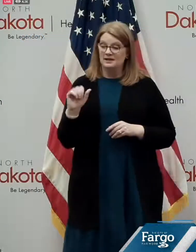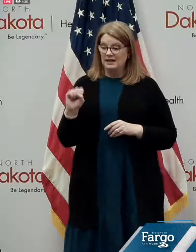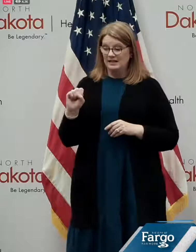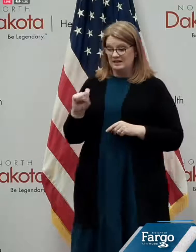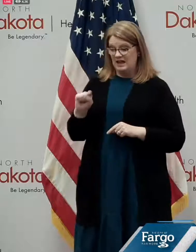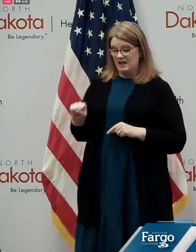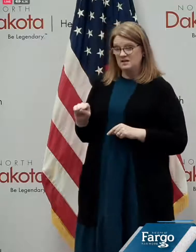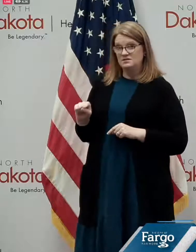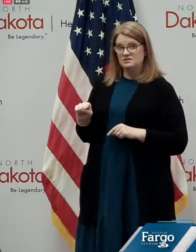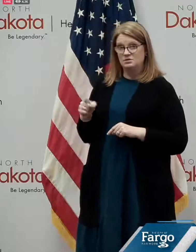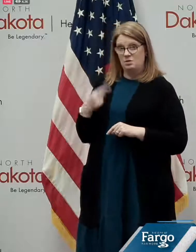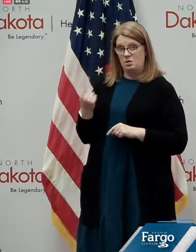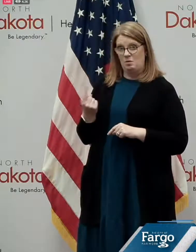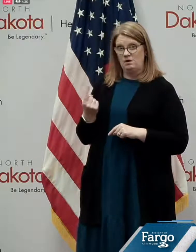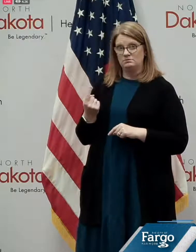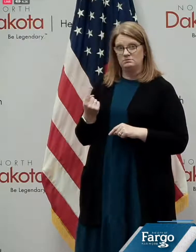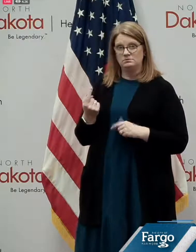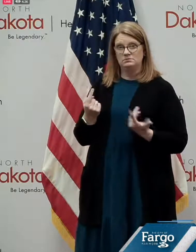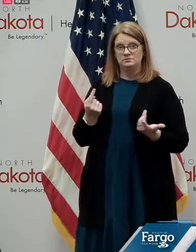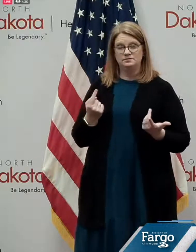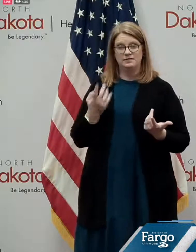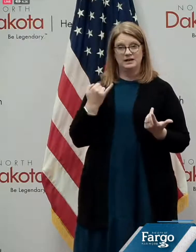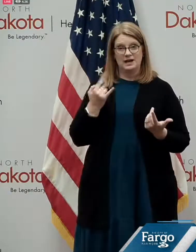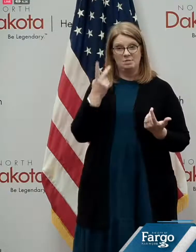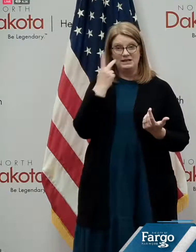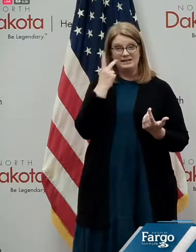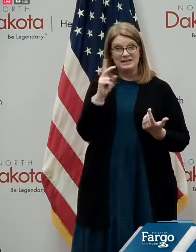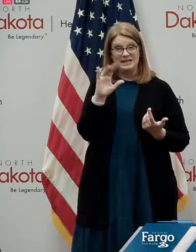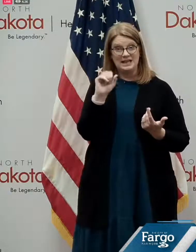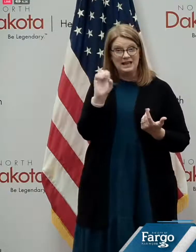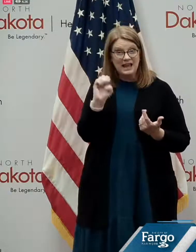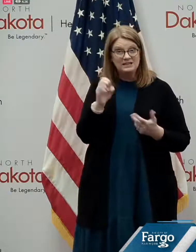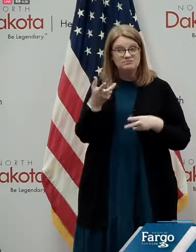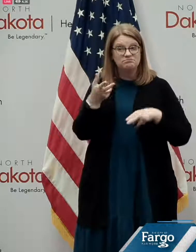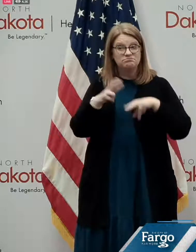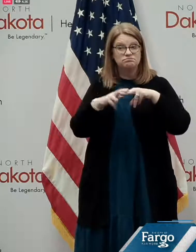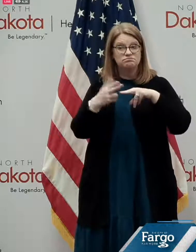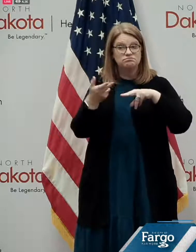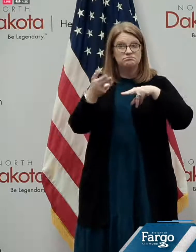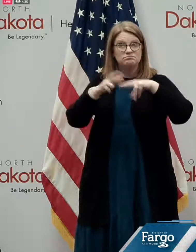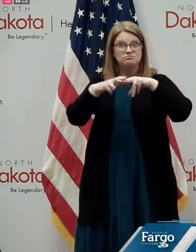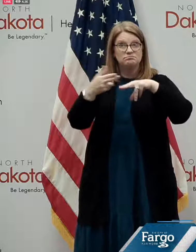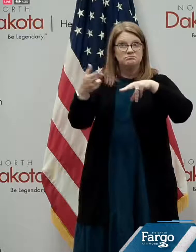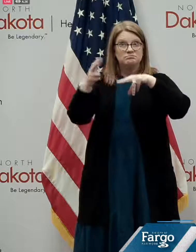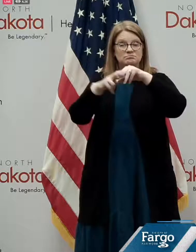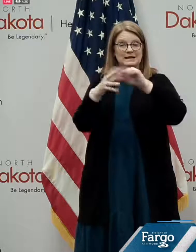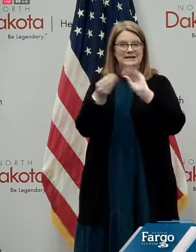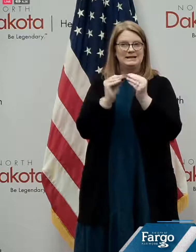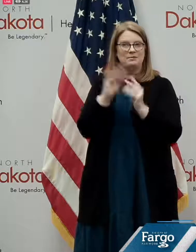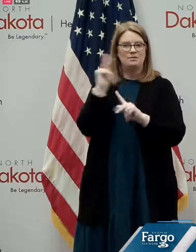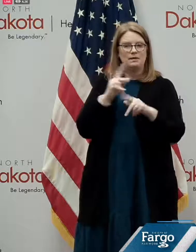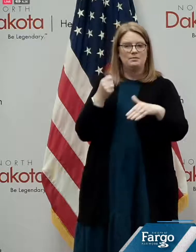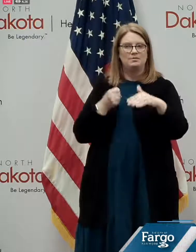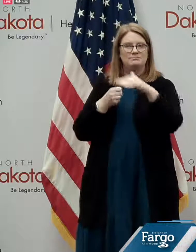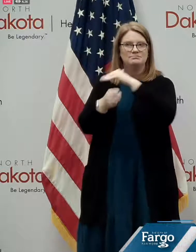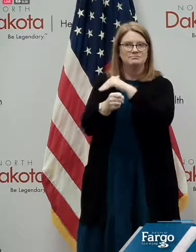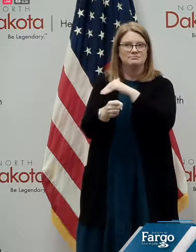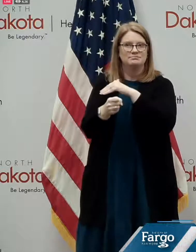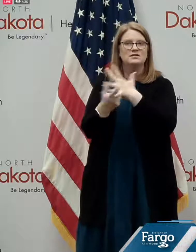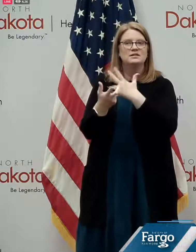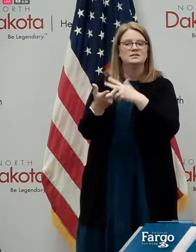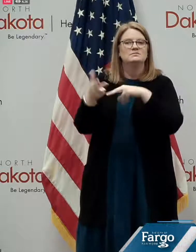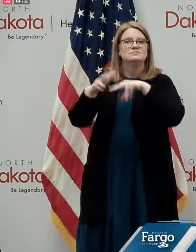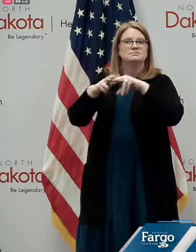those. When we see case counts go up and we see hospitalizations go up, hospitalizations and death are usually a